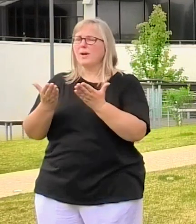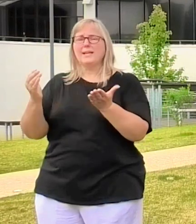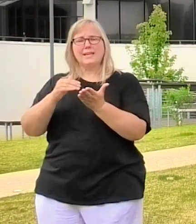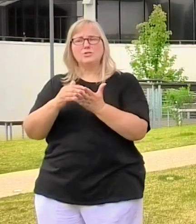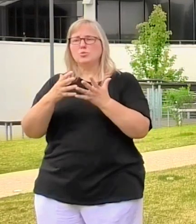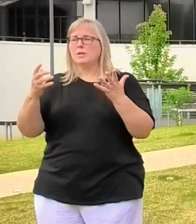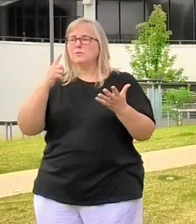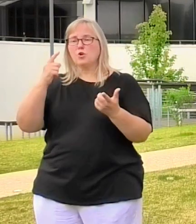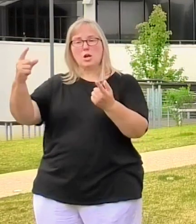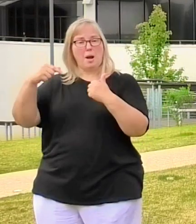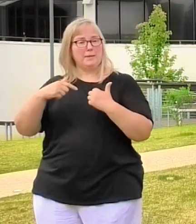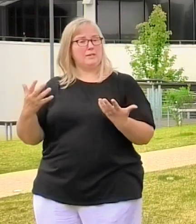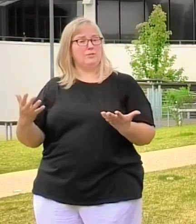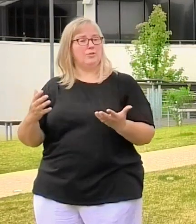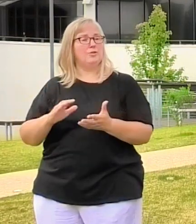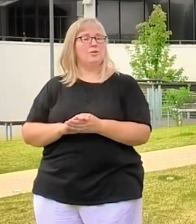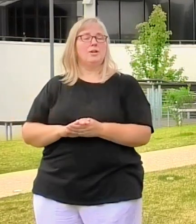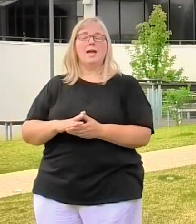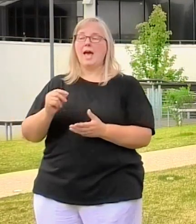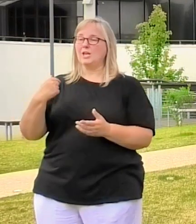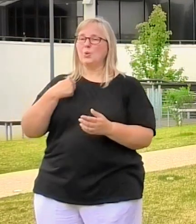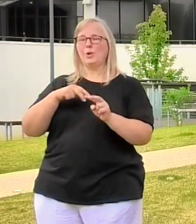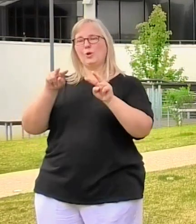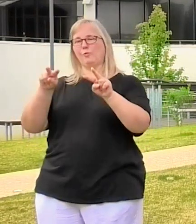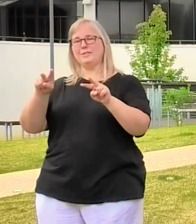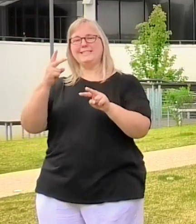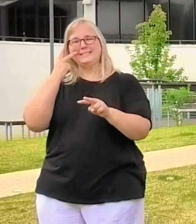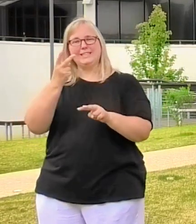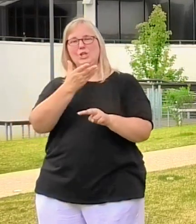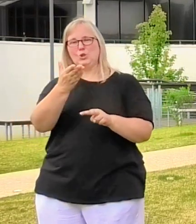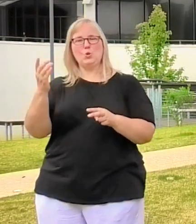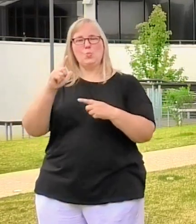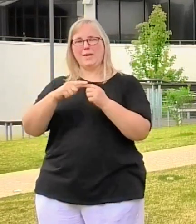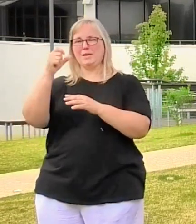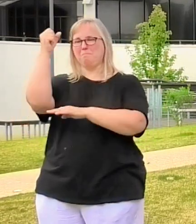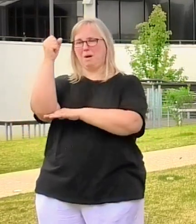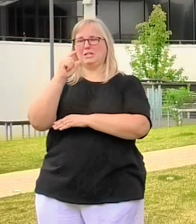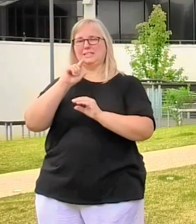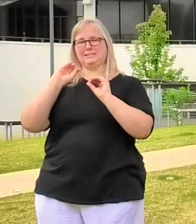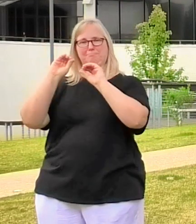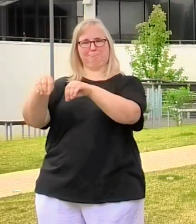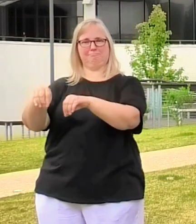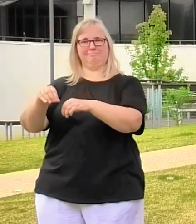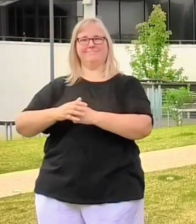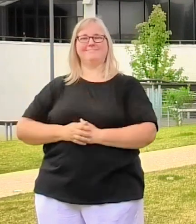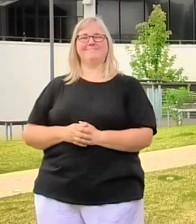and we look forward to seeing you when the monument's installed.